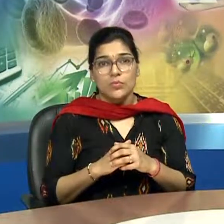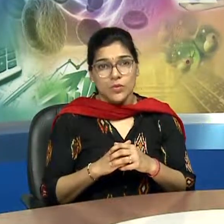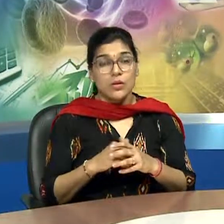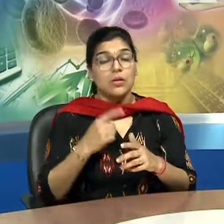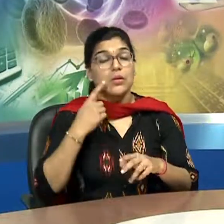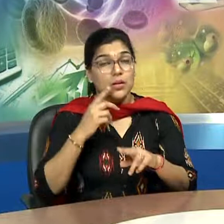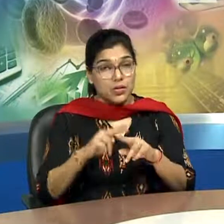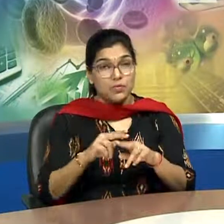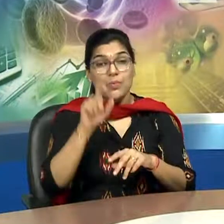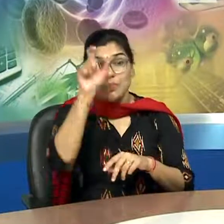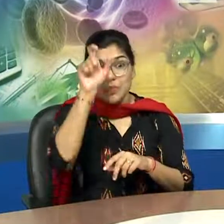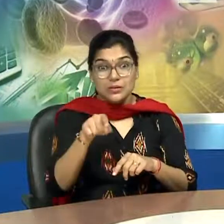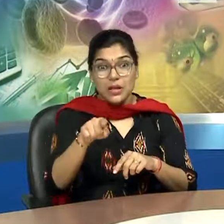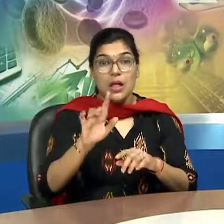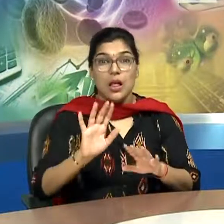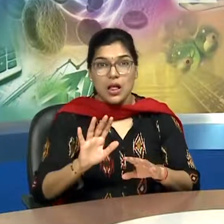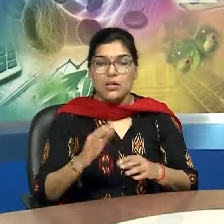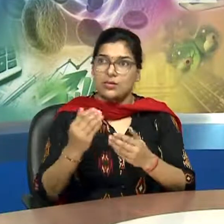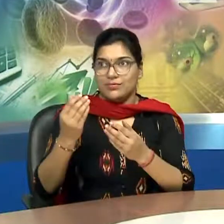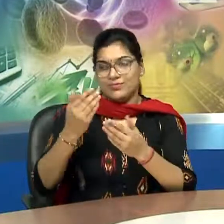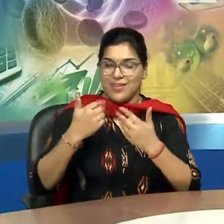and therapies are really important